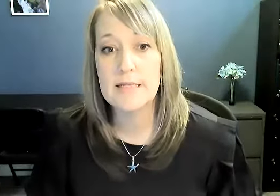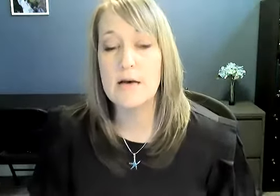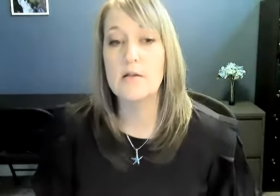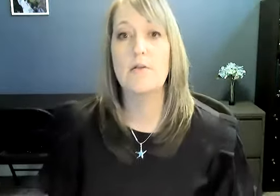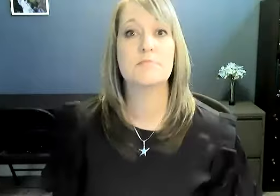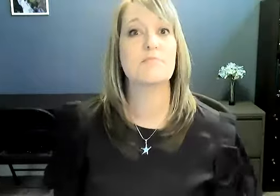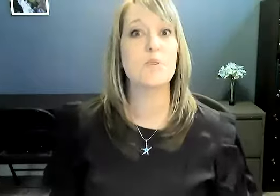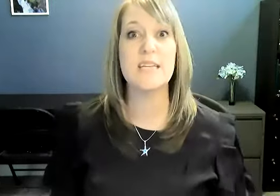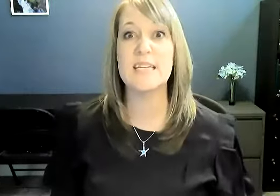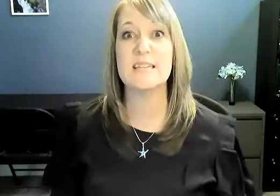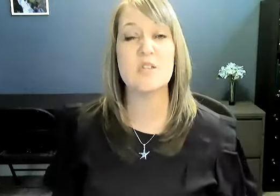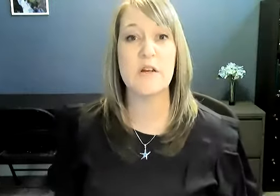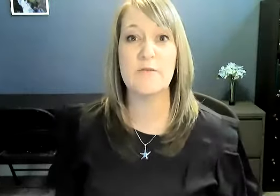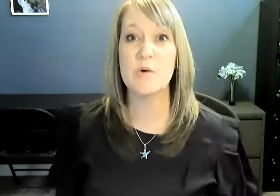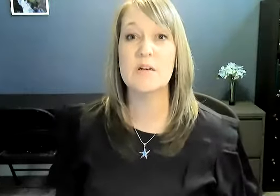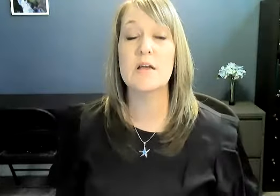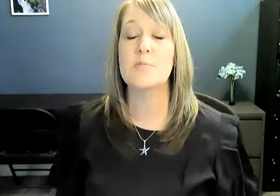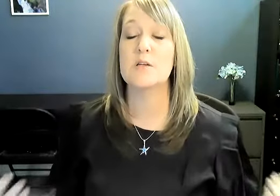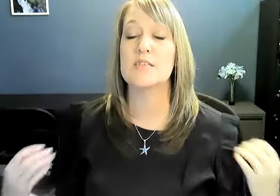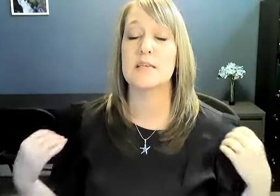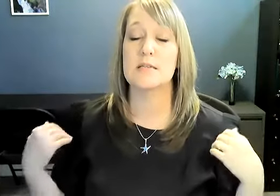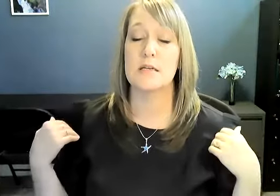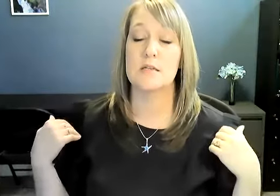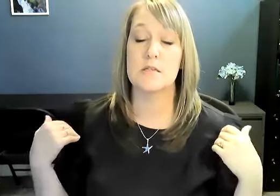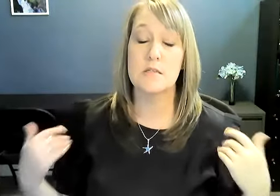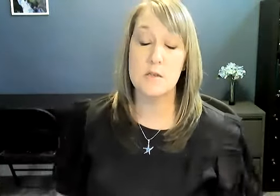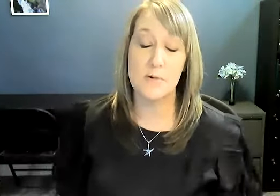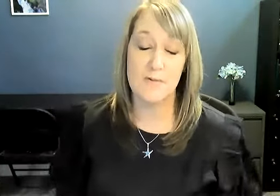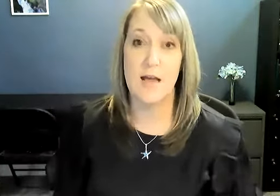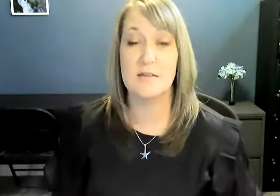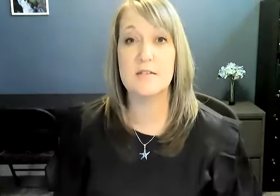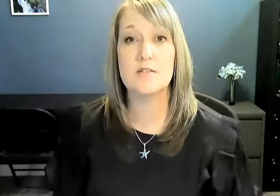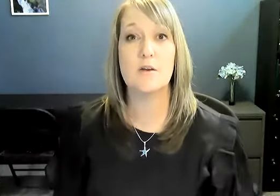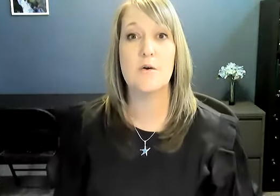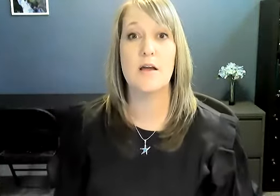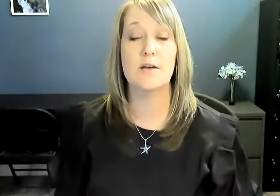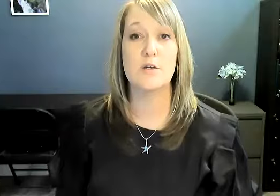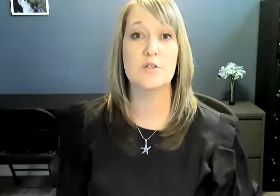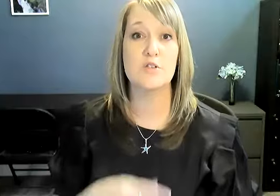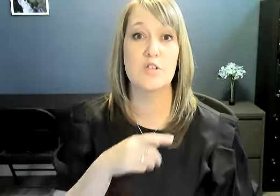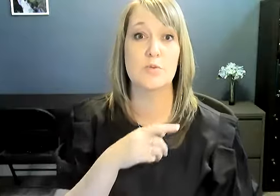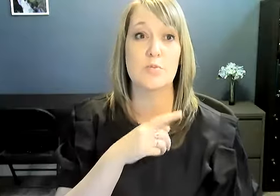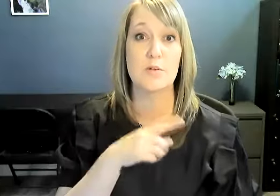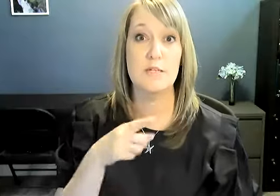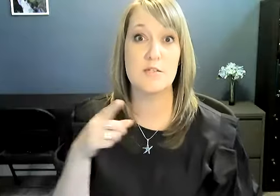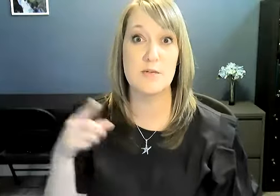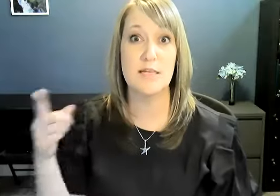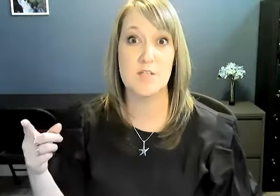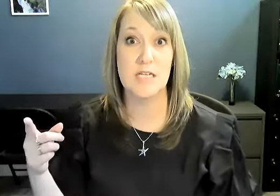ASL, pretty easy and straightforward, but you'll see it signed super fast. So I encourage you to put these 3 letters